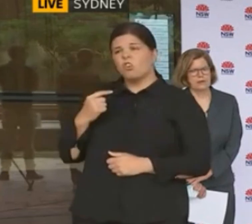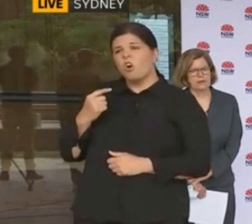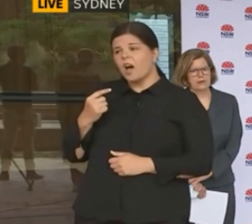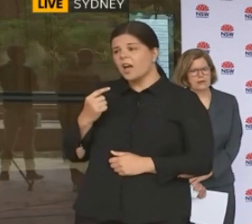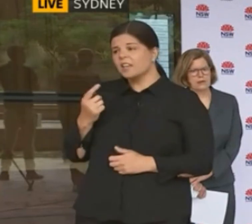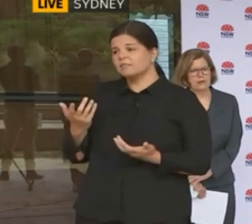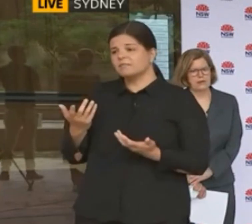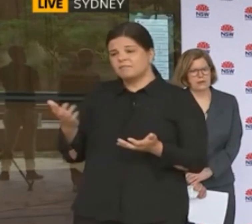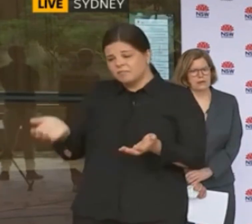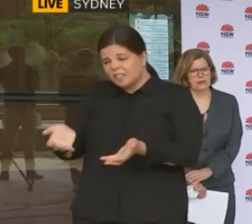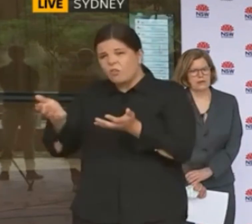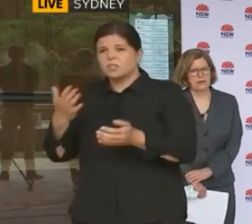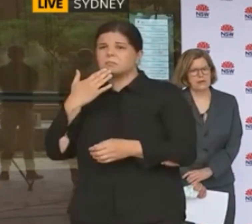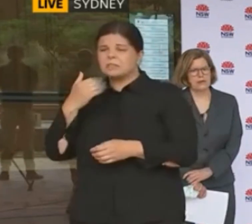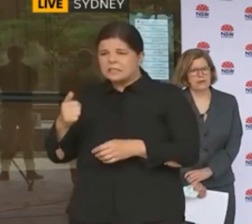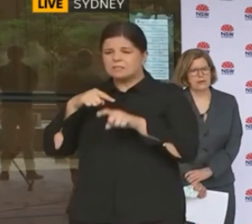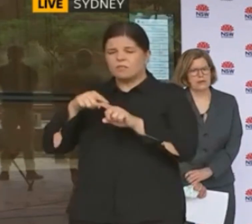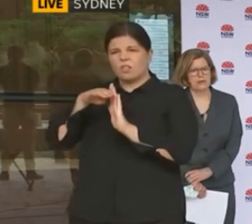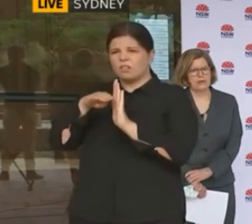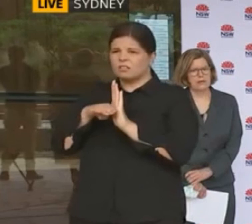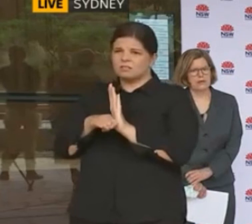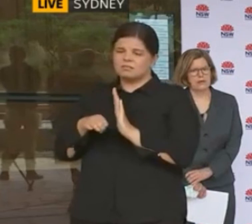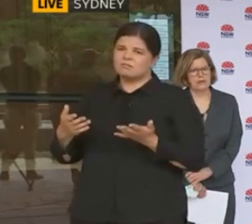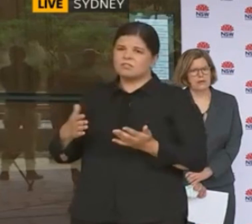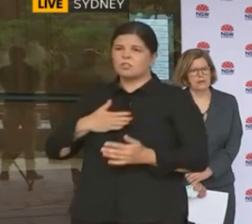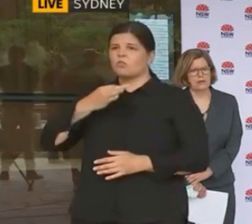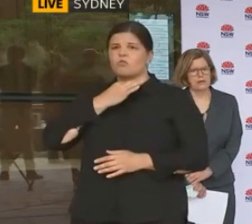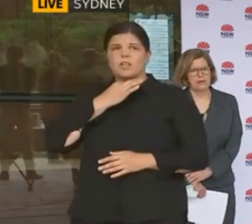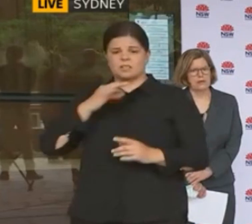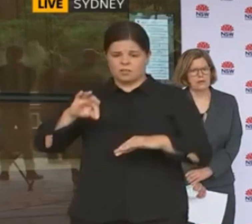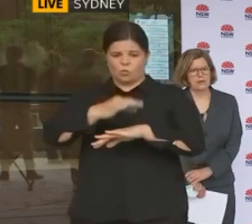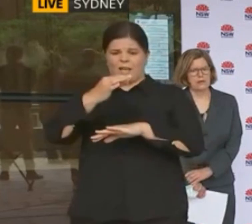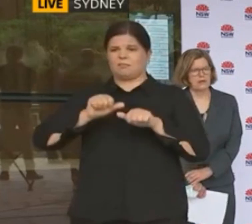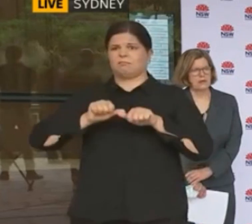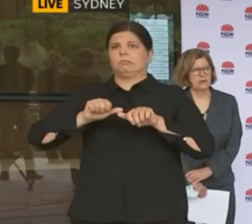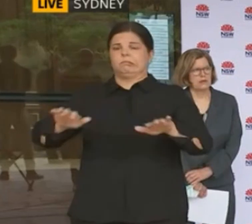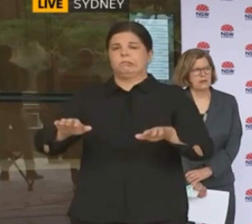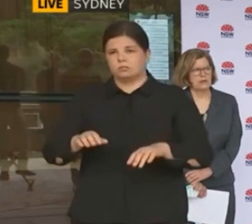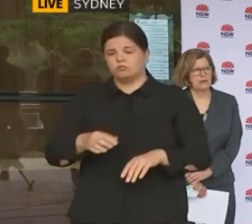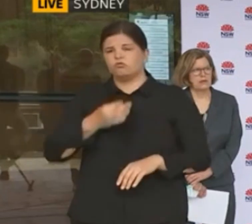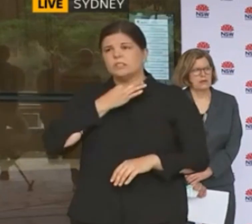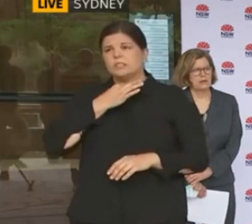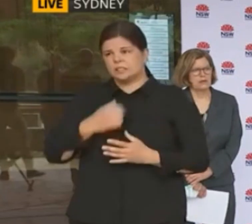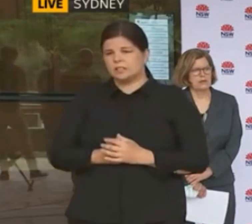want to put people at risk by acting in a way that would expose others to the virus. So,